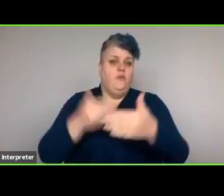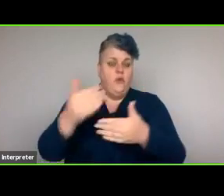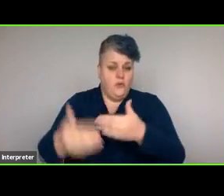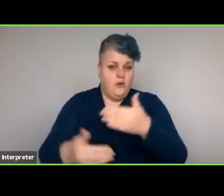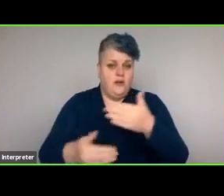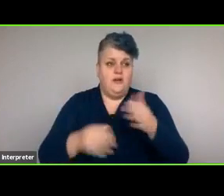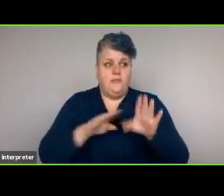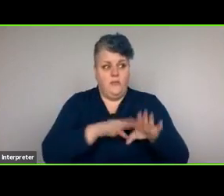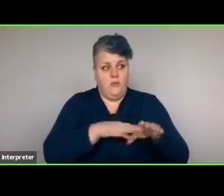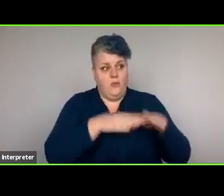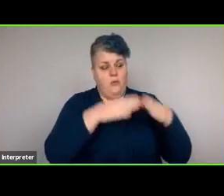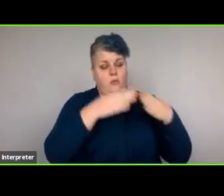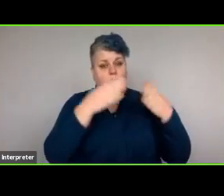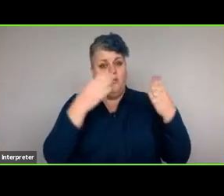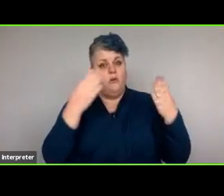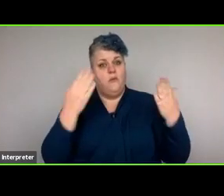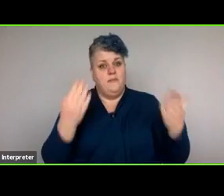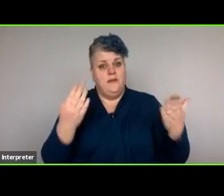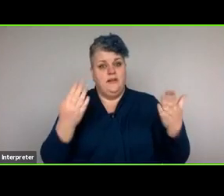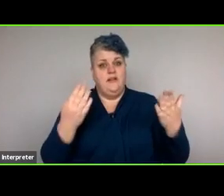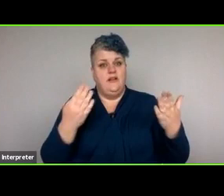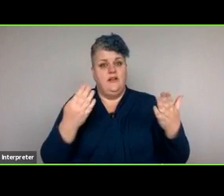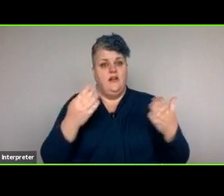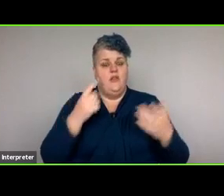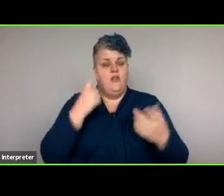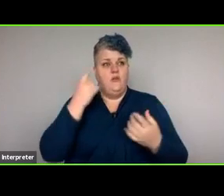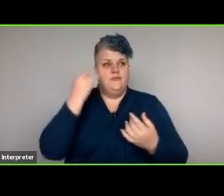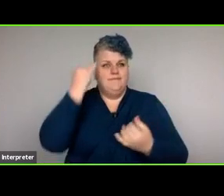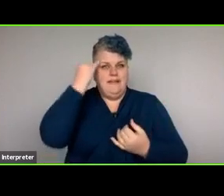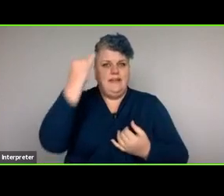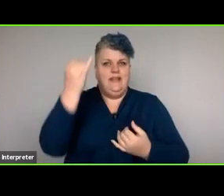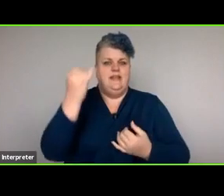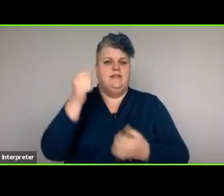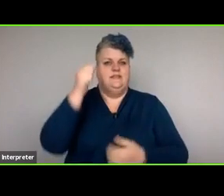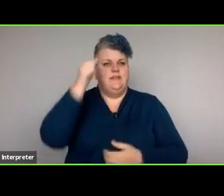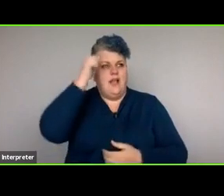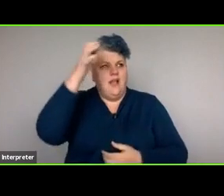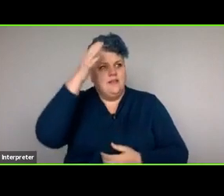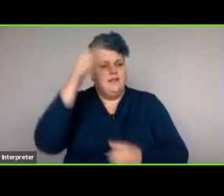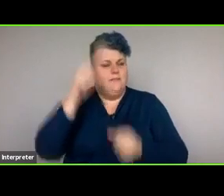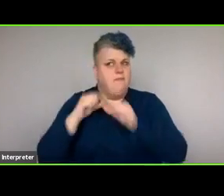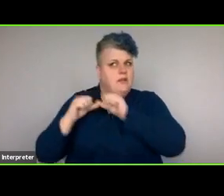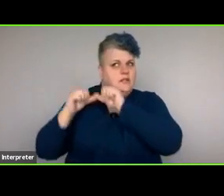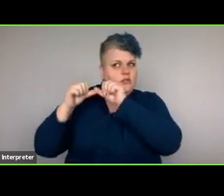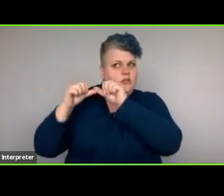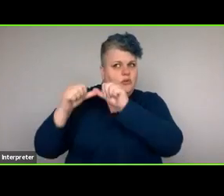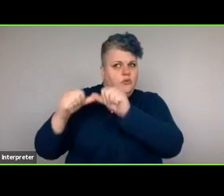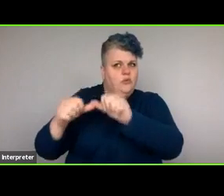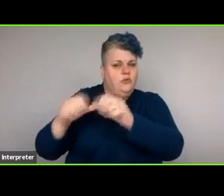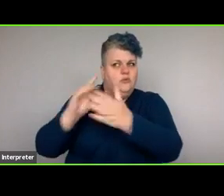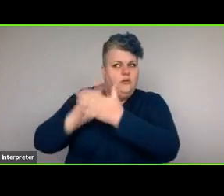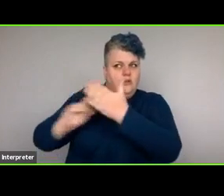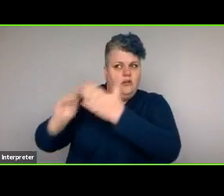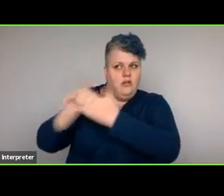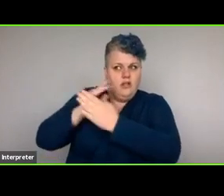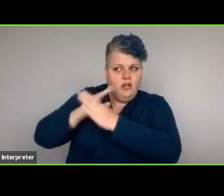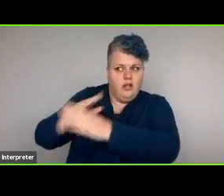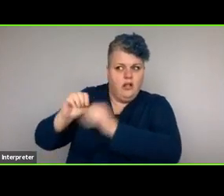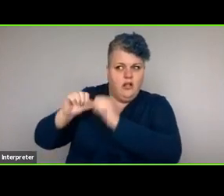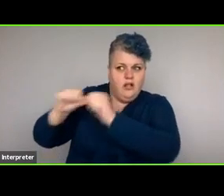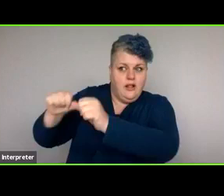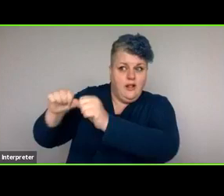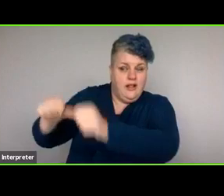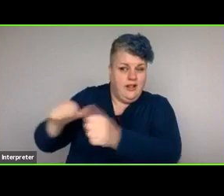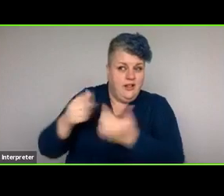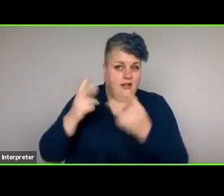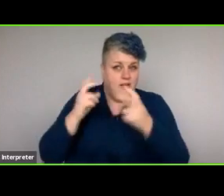are reopening, are these types of ideas or concepts going to be pervasive, and are we going to see them as issues? I think